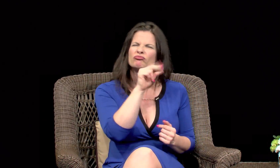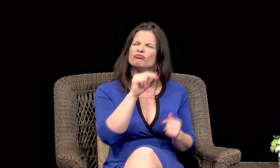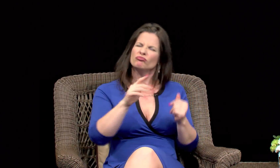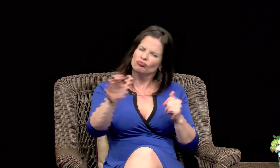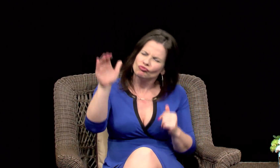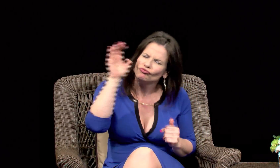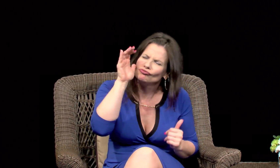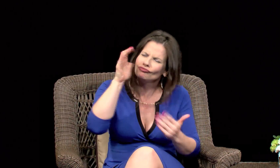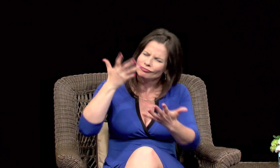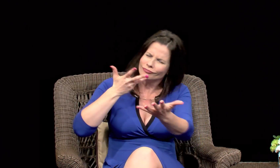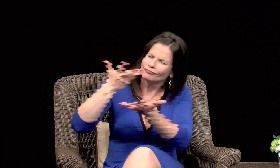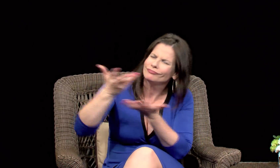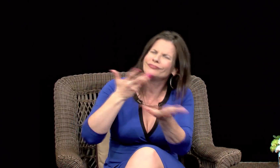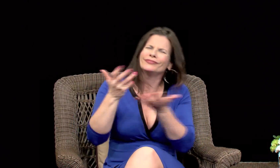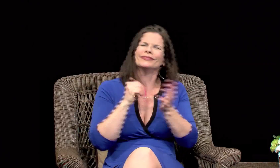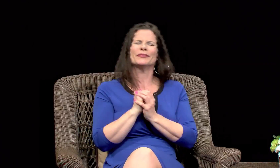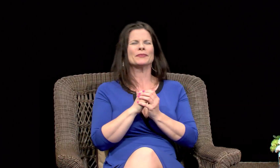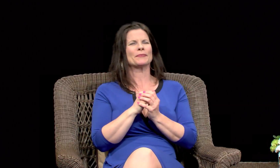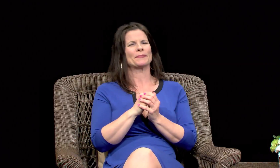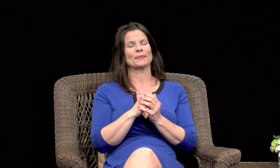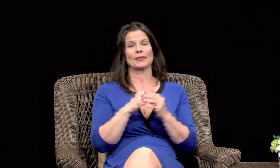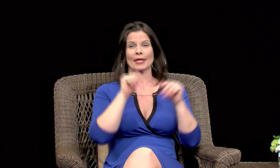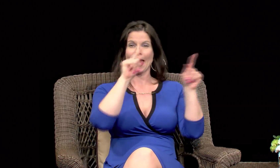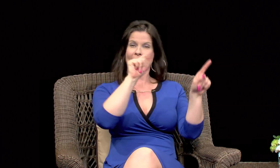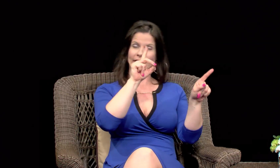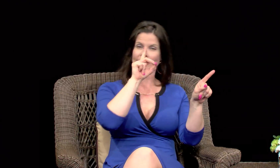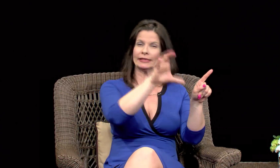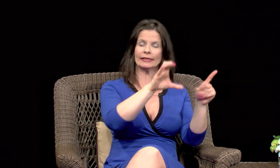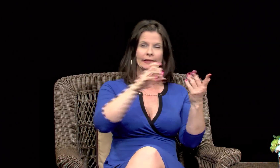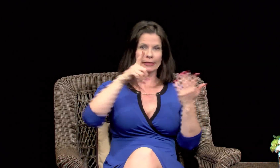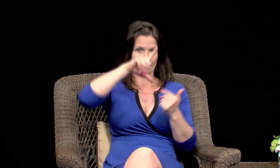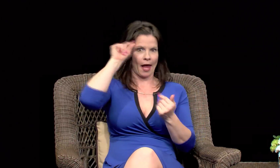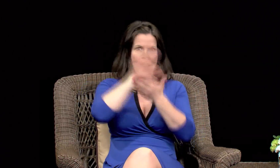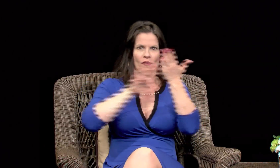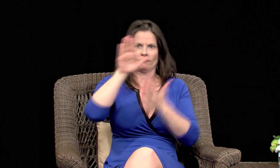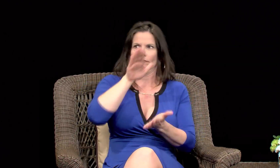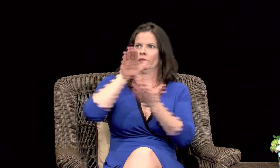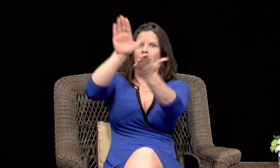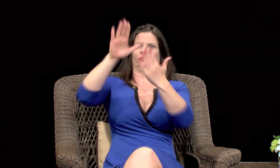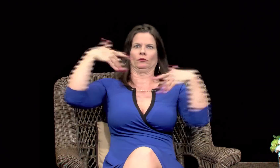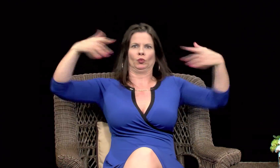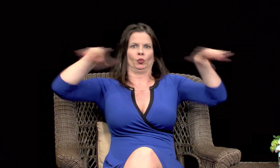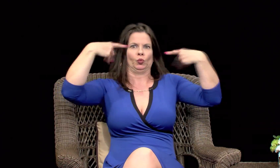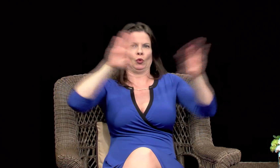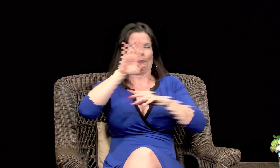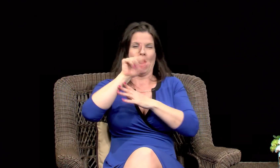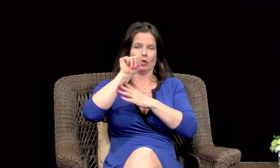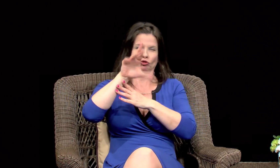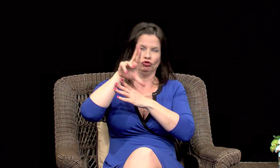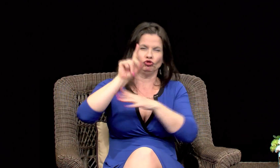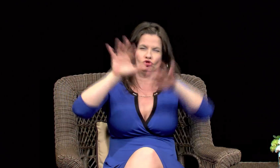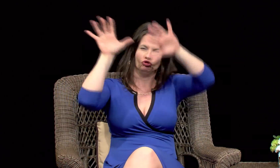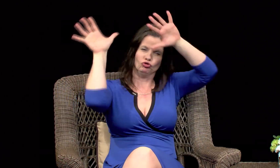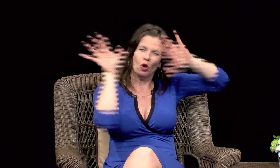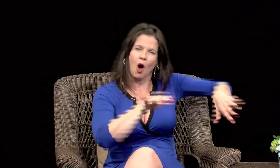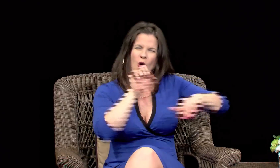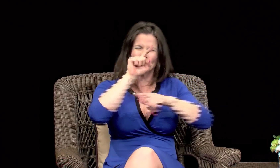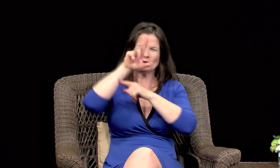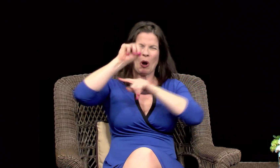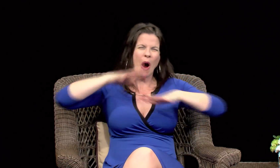have a sense that her questions are better than mine, but she didn't. And at DC, there had been a really